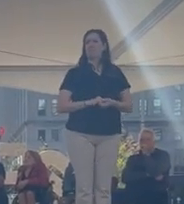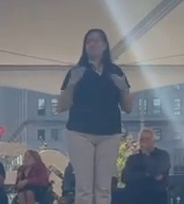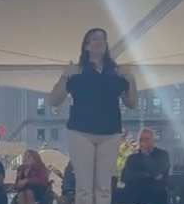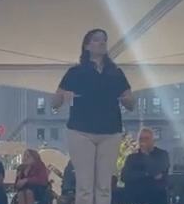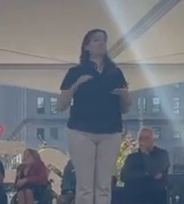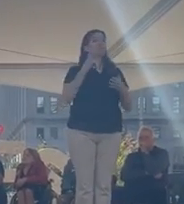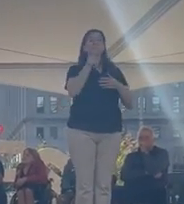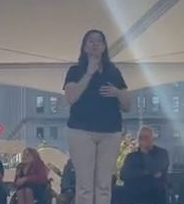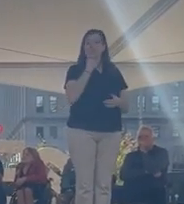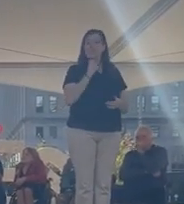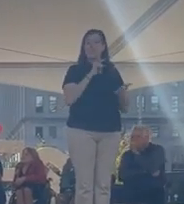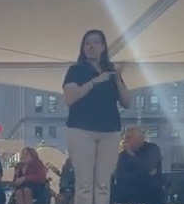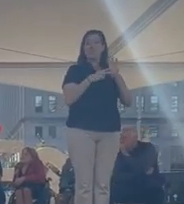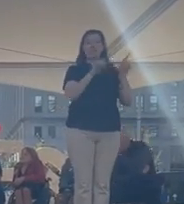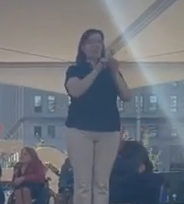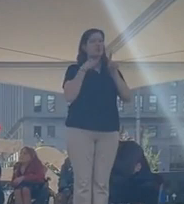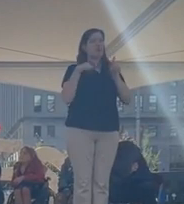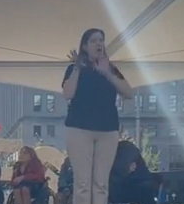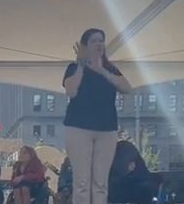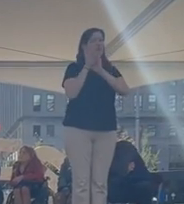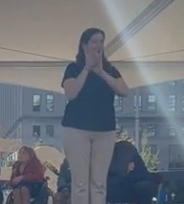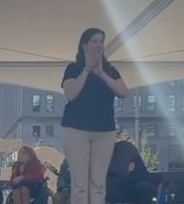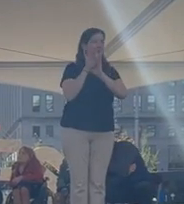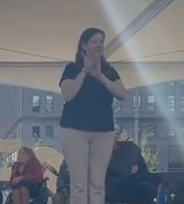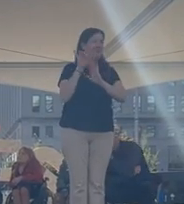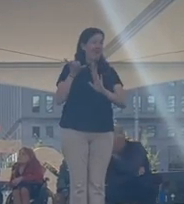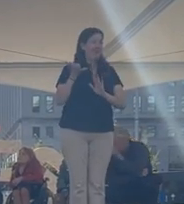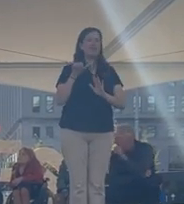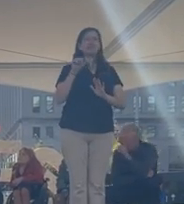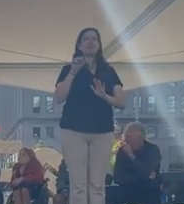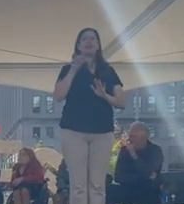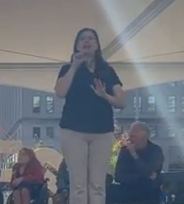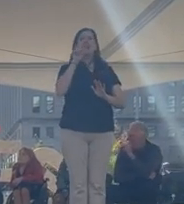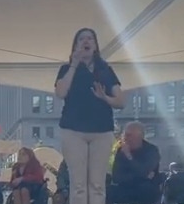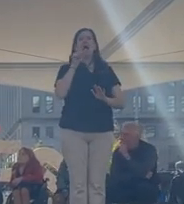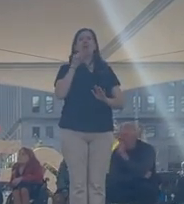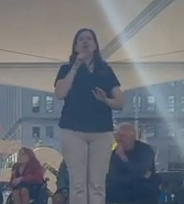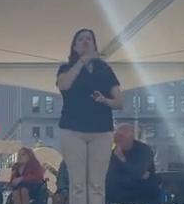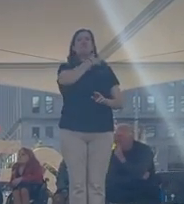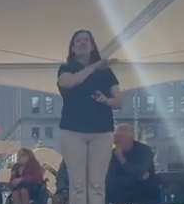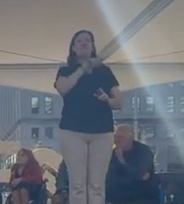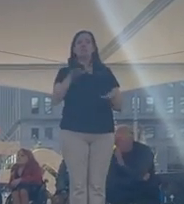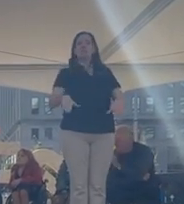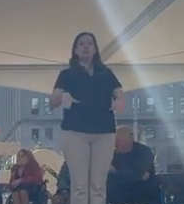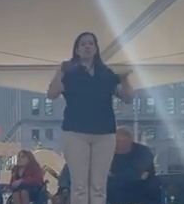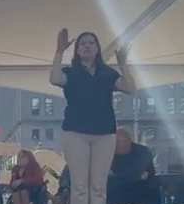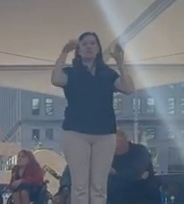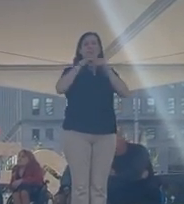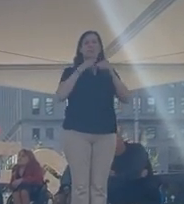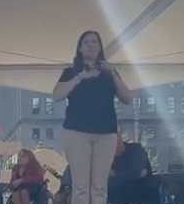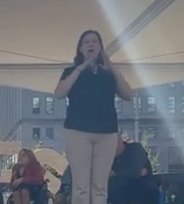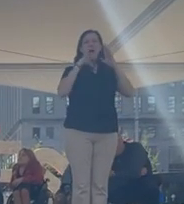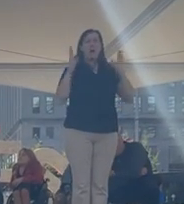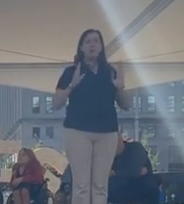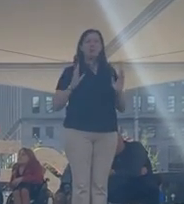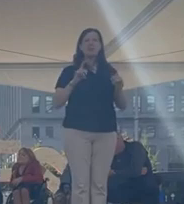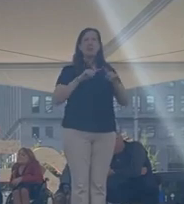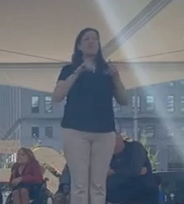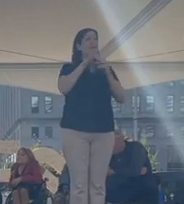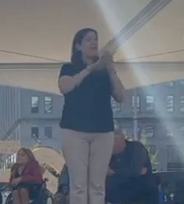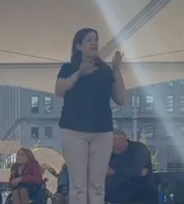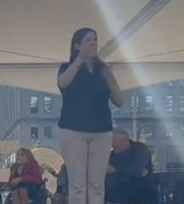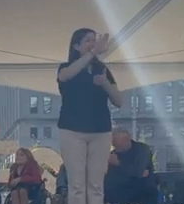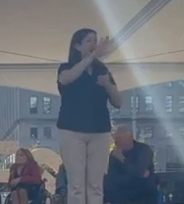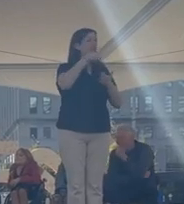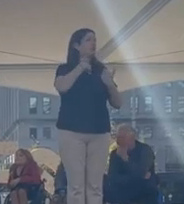Being Jewish is also something that I chose. Not being religiously raised in my household. In college, I